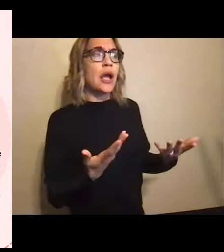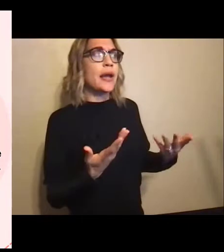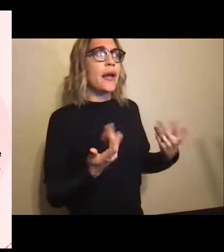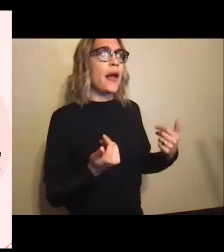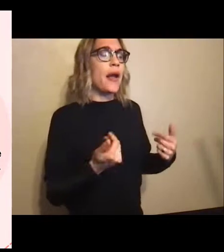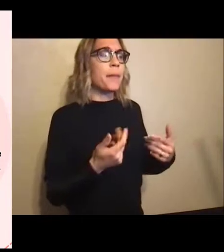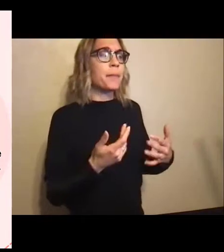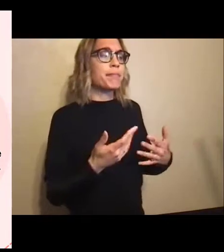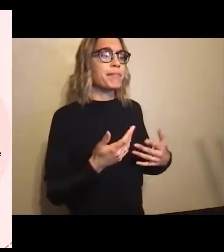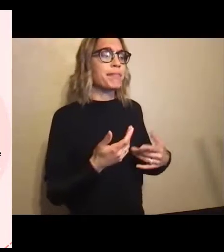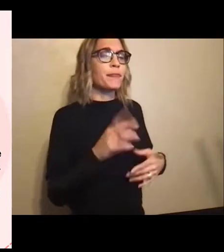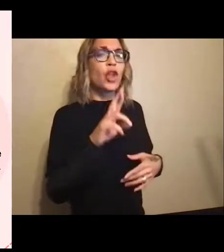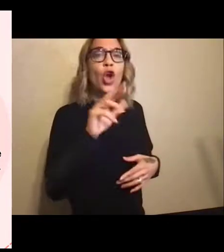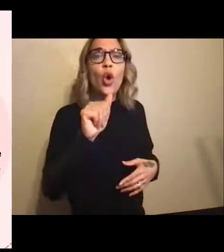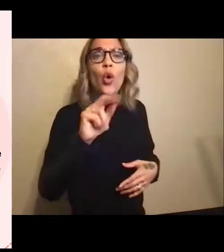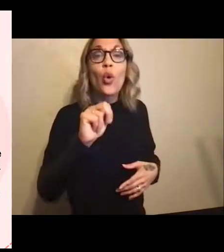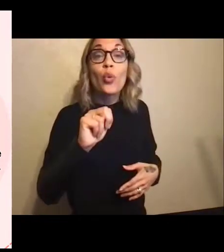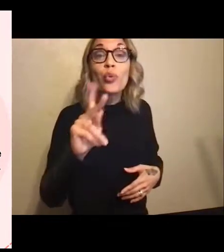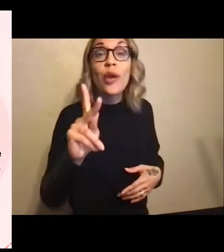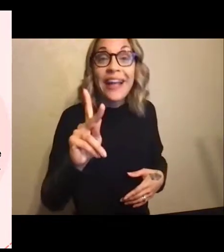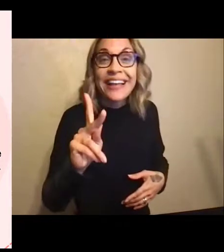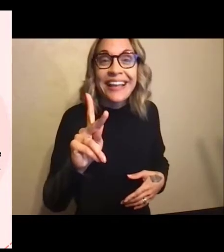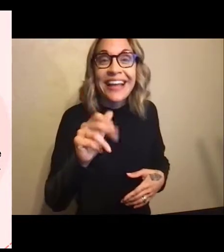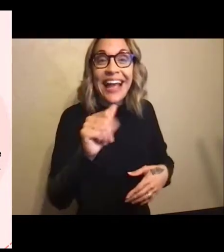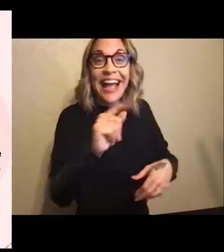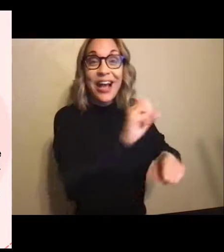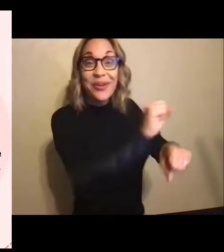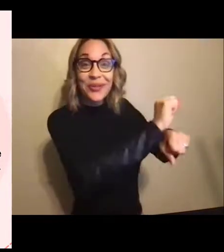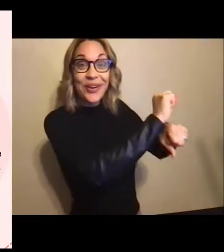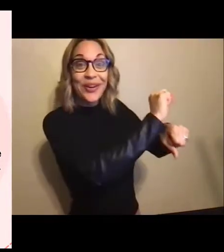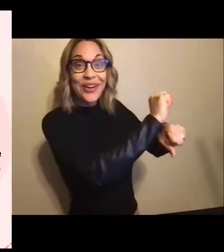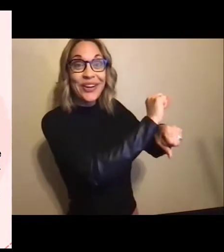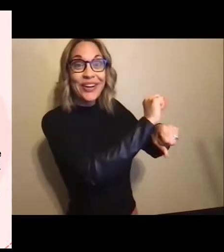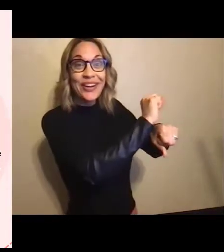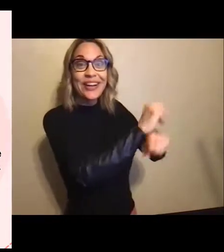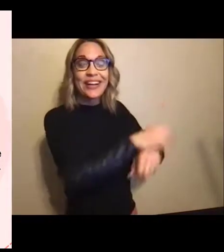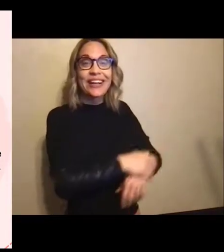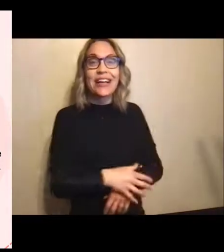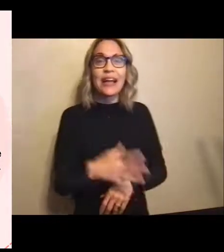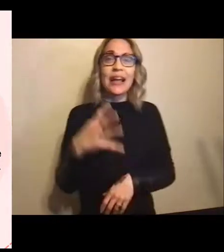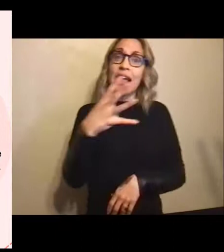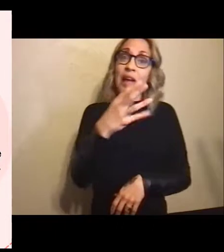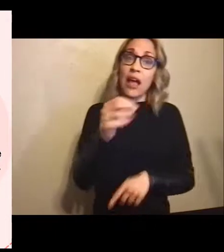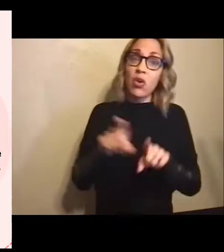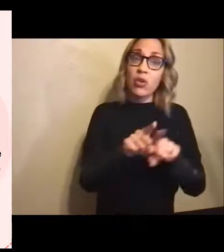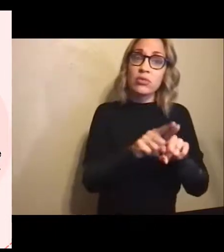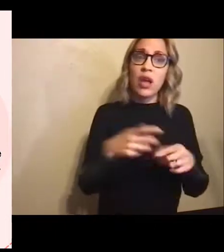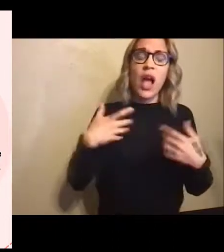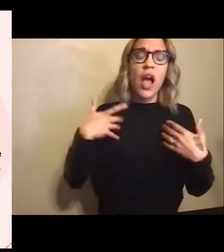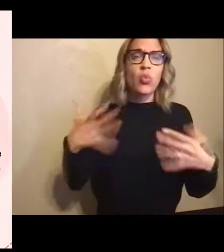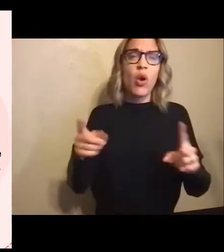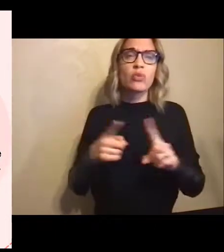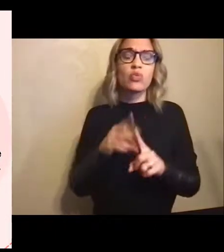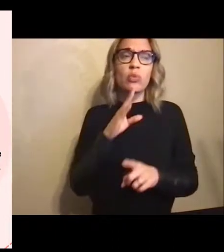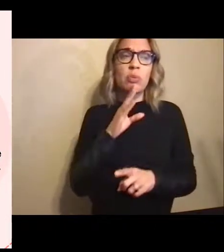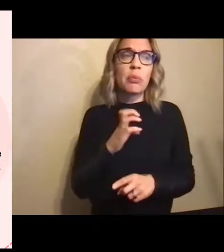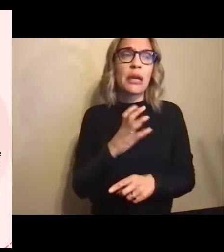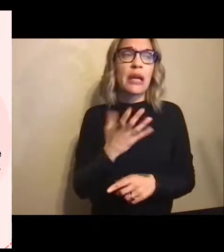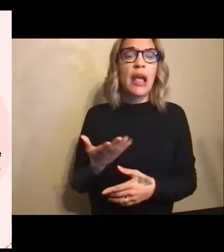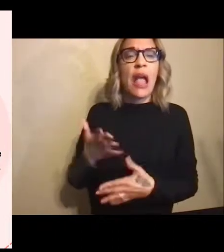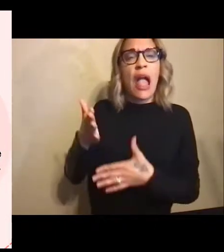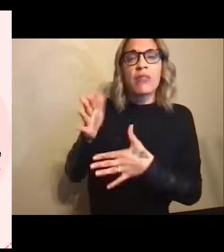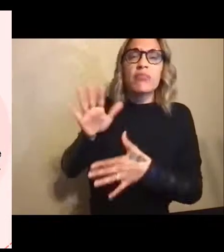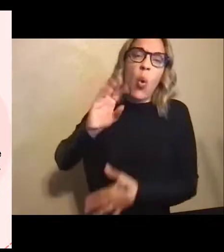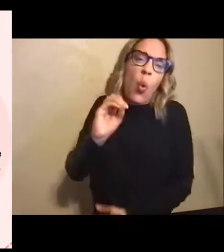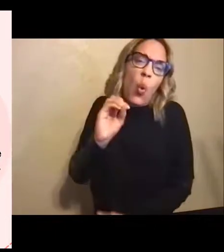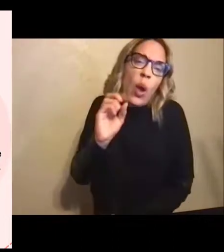And I'm really not here to reduce my rank at work. That's not my goal. But I